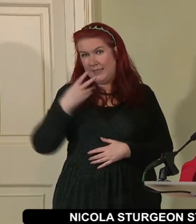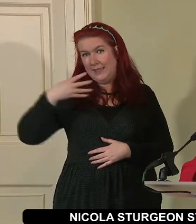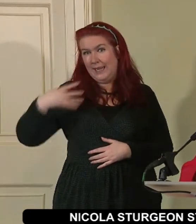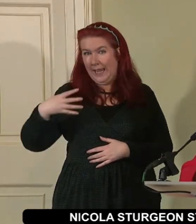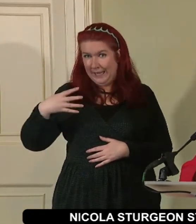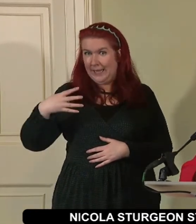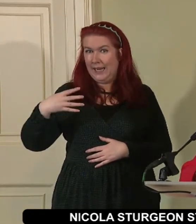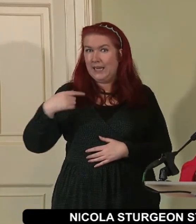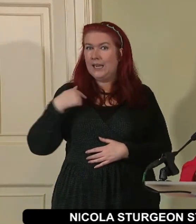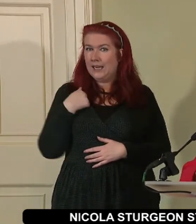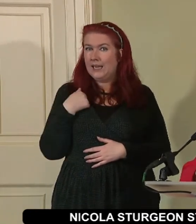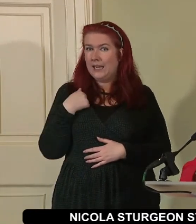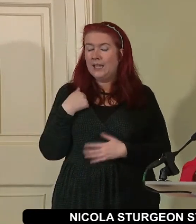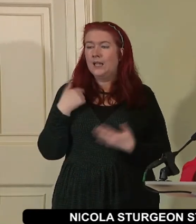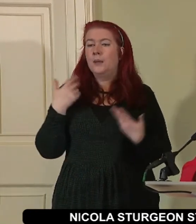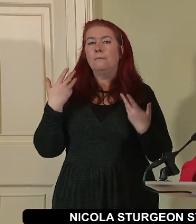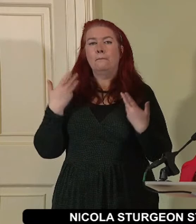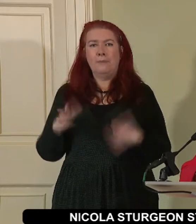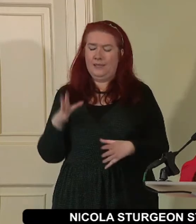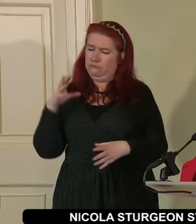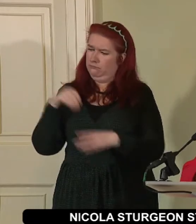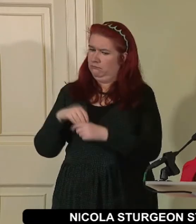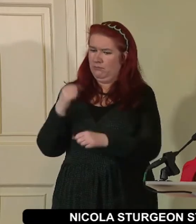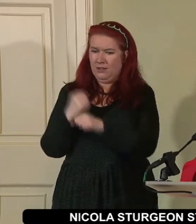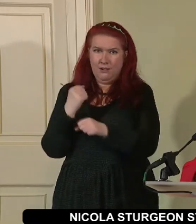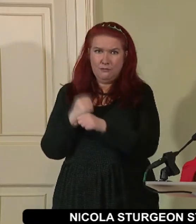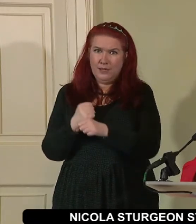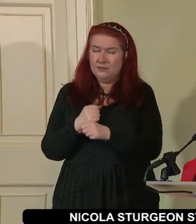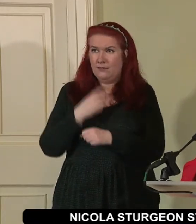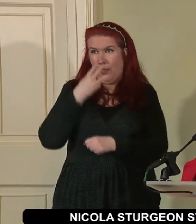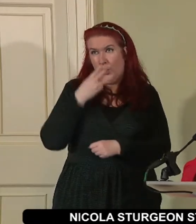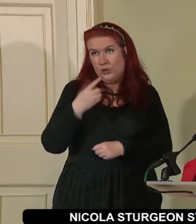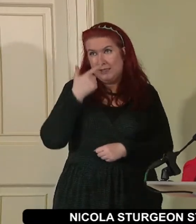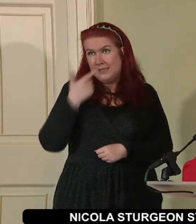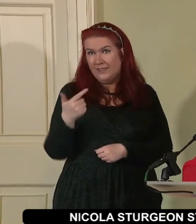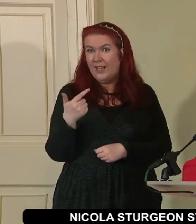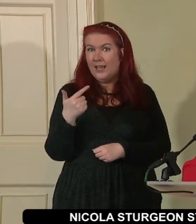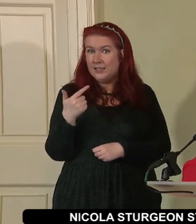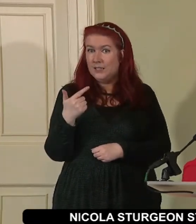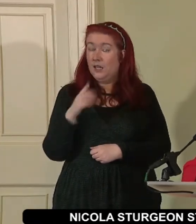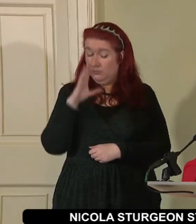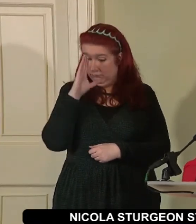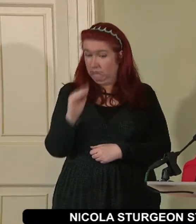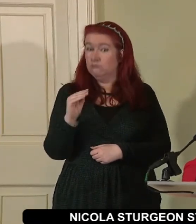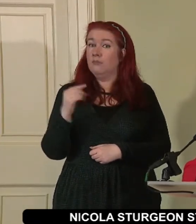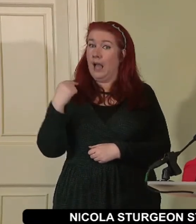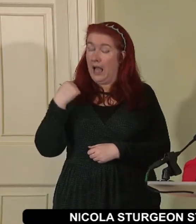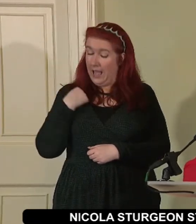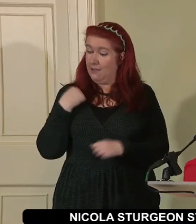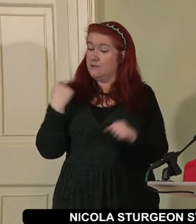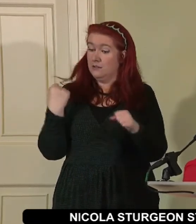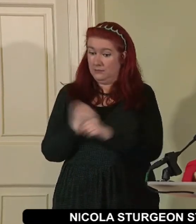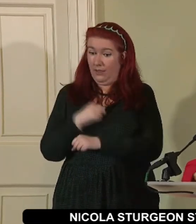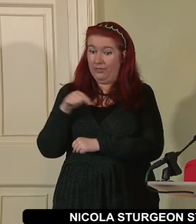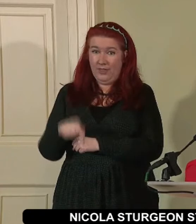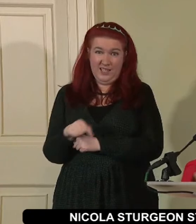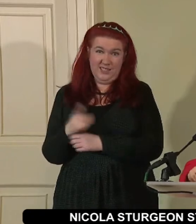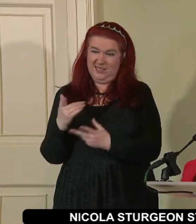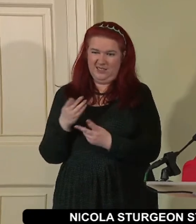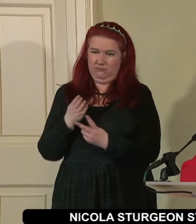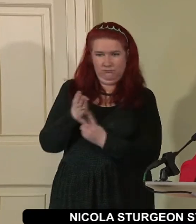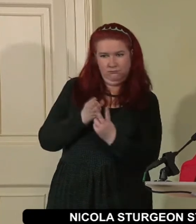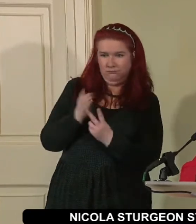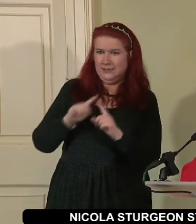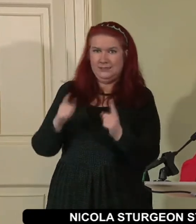29. I've been in government since I was 37. I have literally done this in one capacity